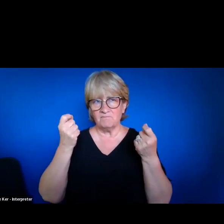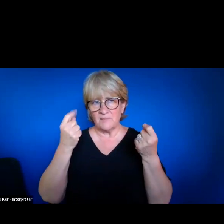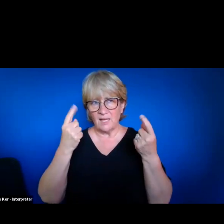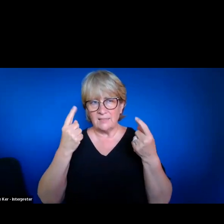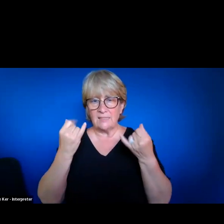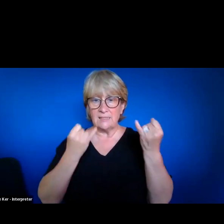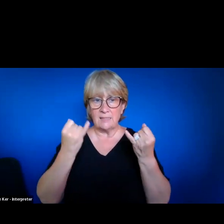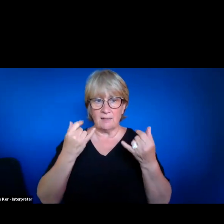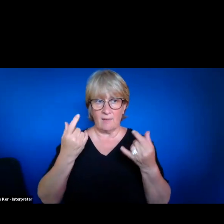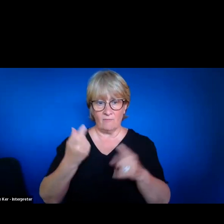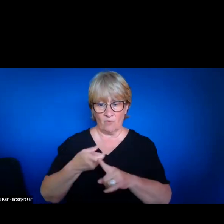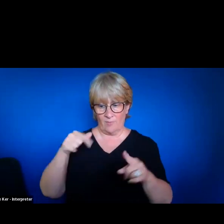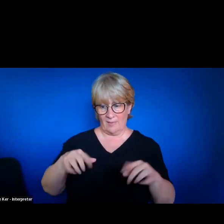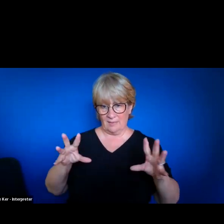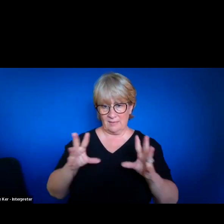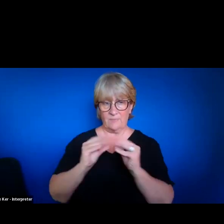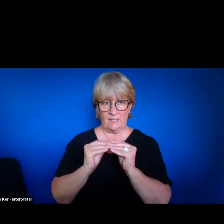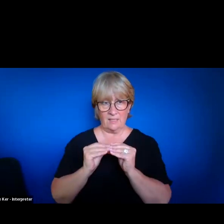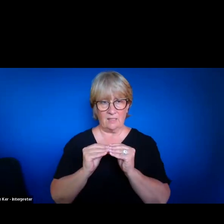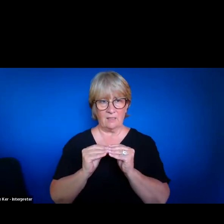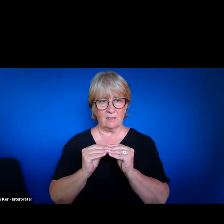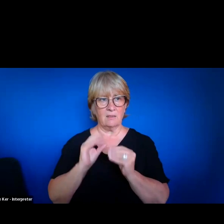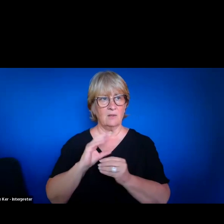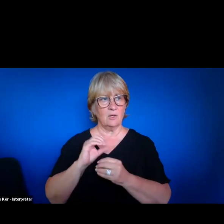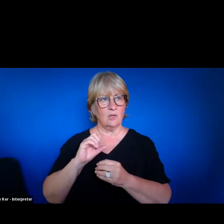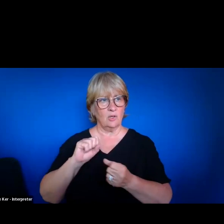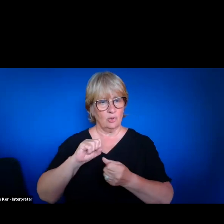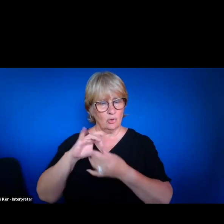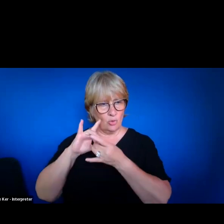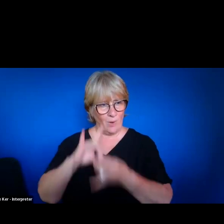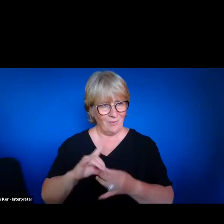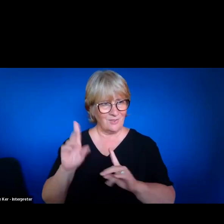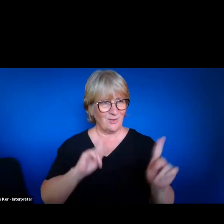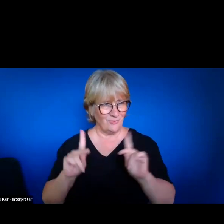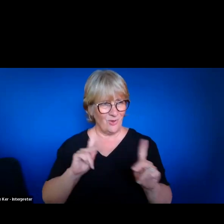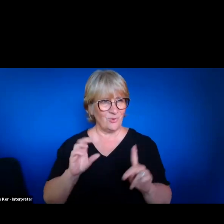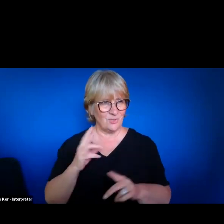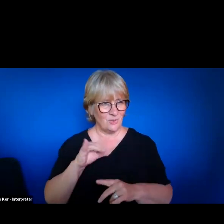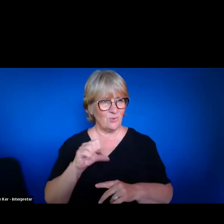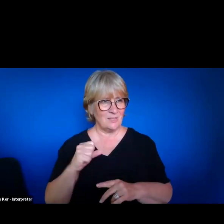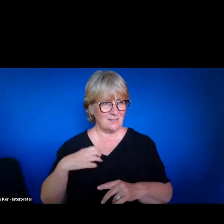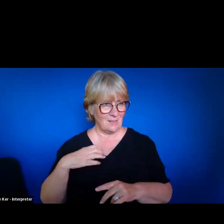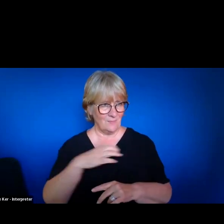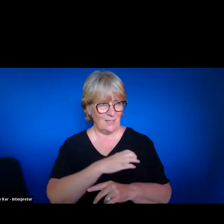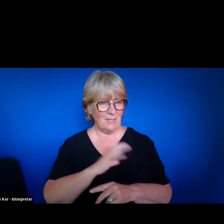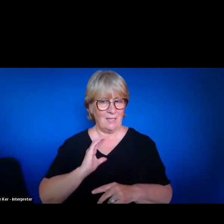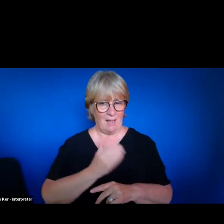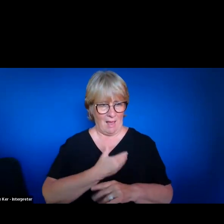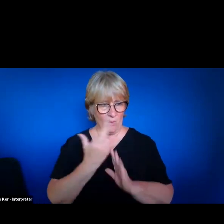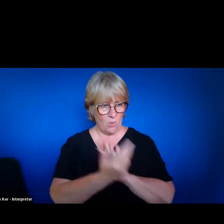out of this that include grounding folks at CRIS committee in what our role